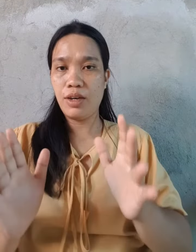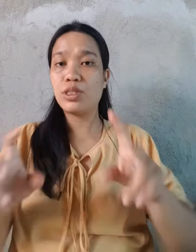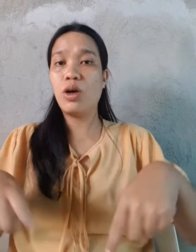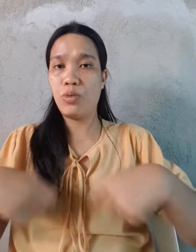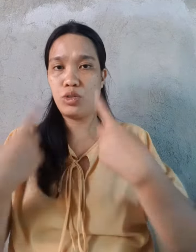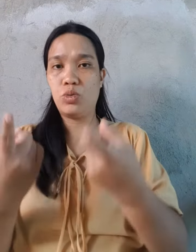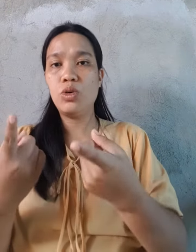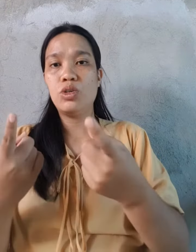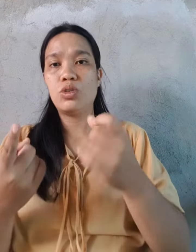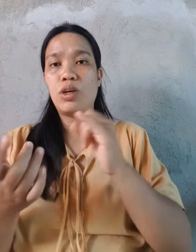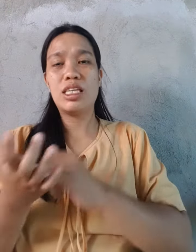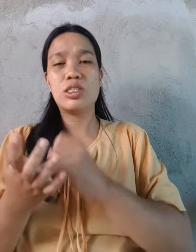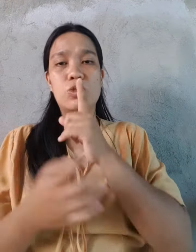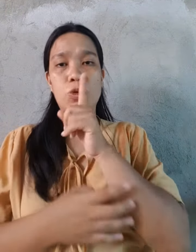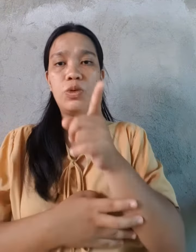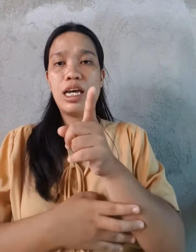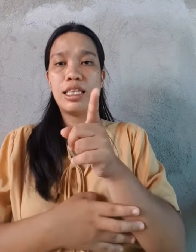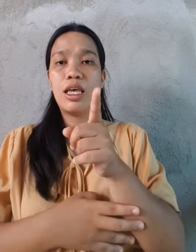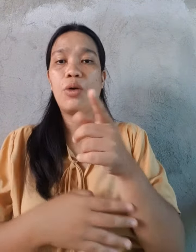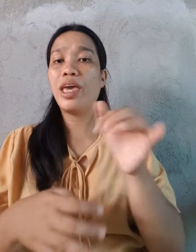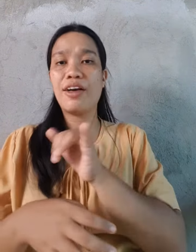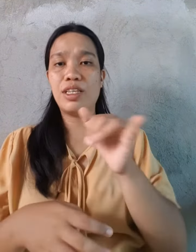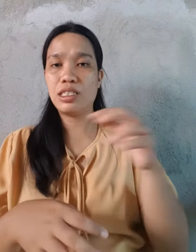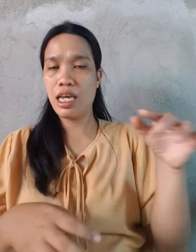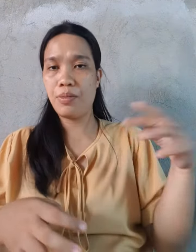is going to. So it's true that we have the same